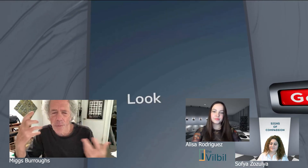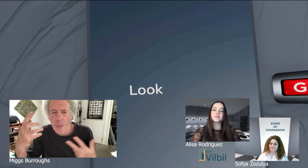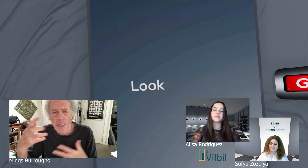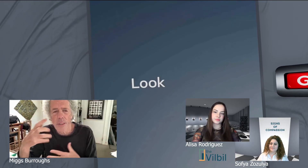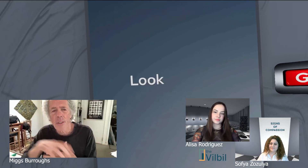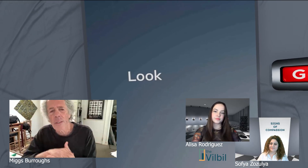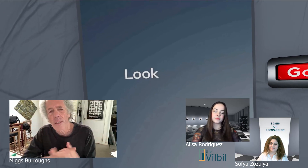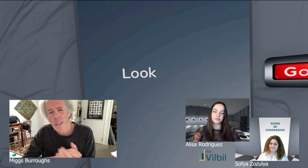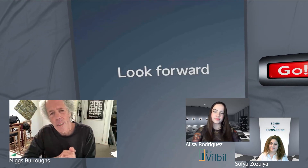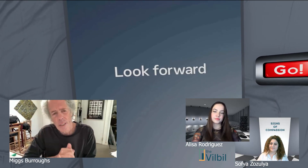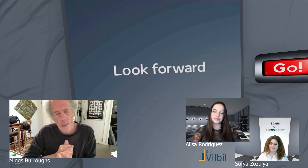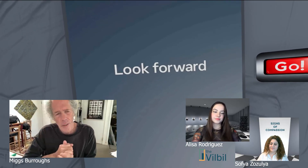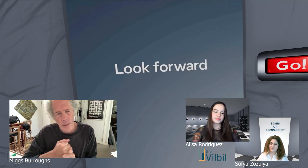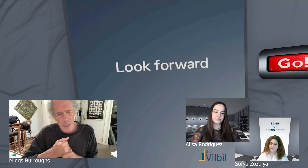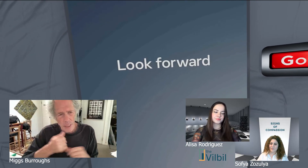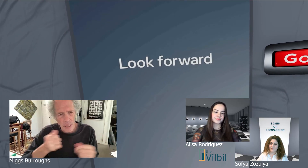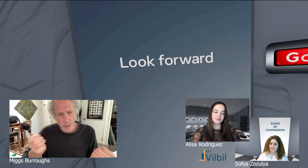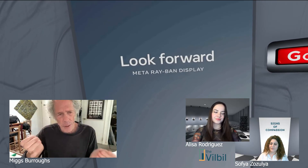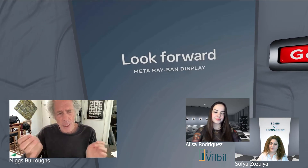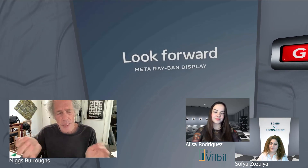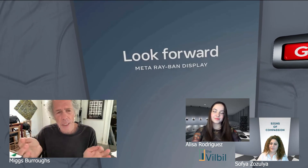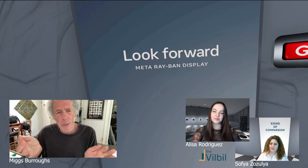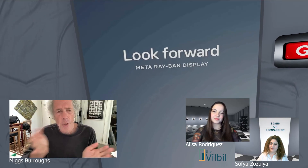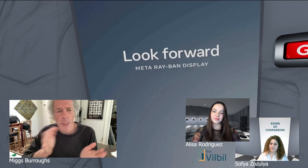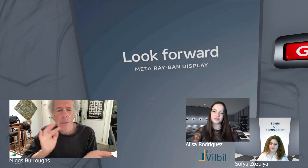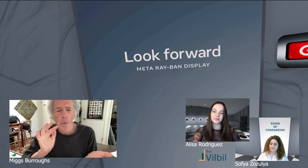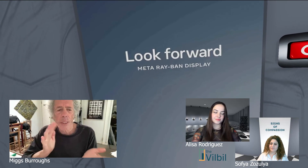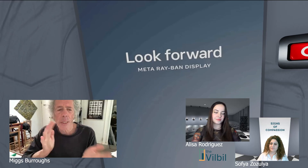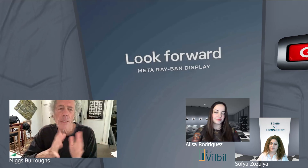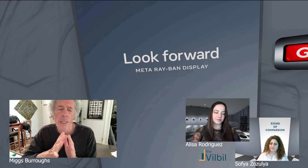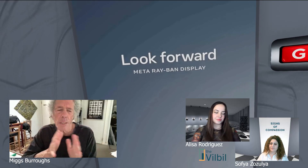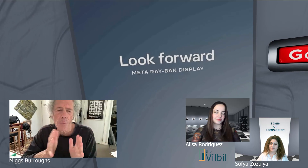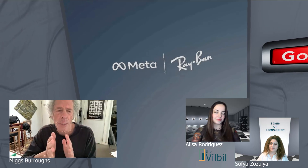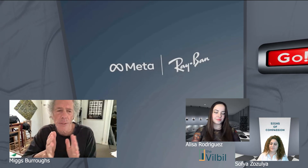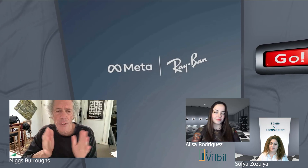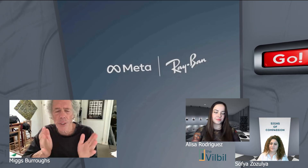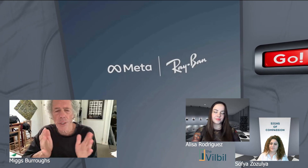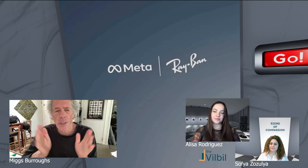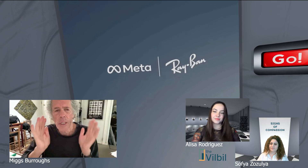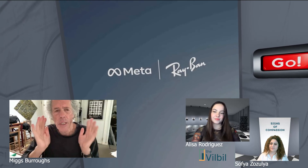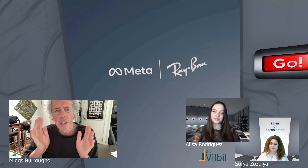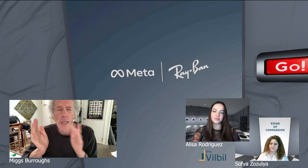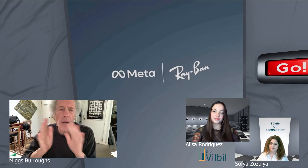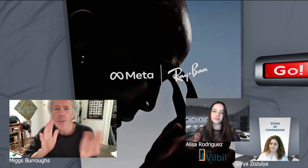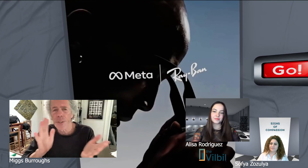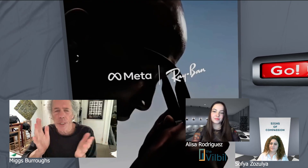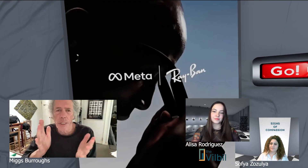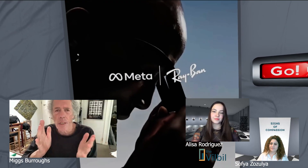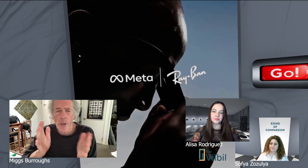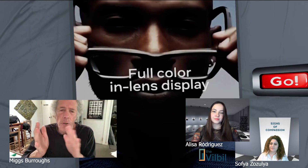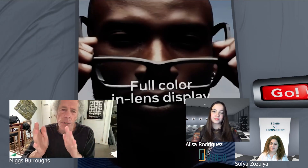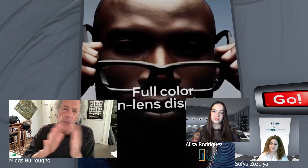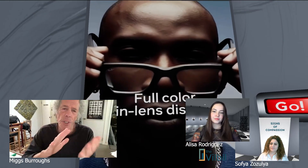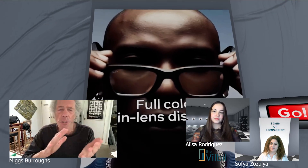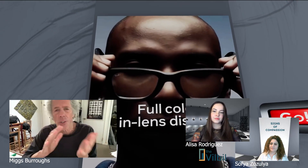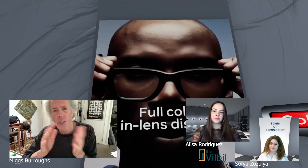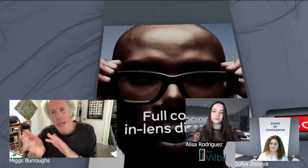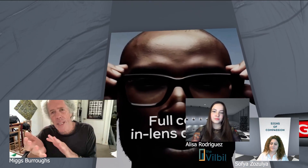Emily Dickinson, the lenticular technique, wanting to take it beyond the sheer novelty of, oh, this changes into that.